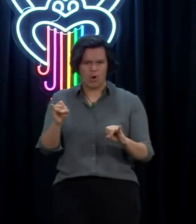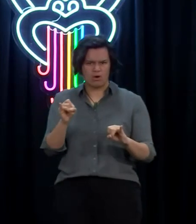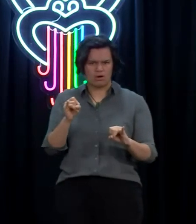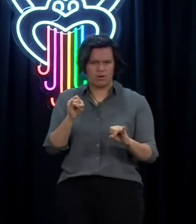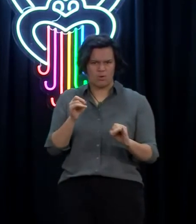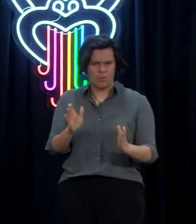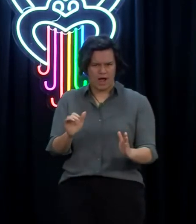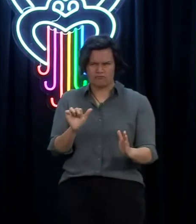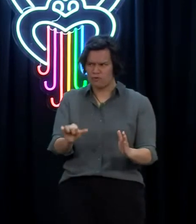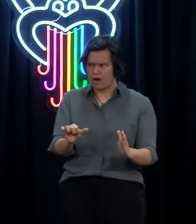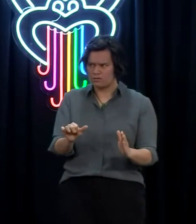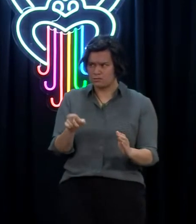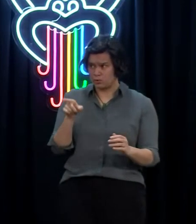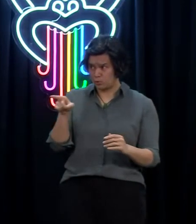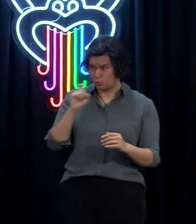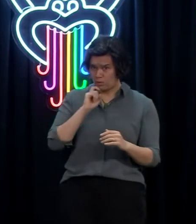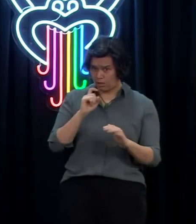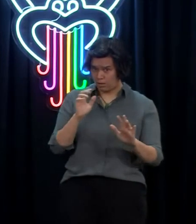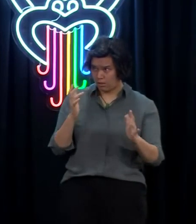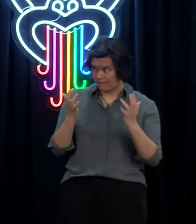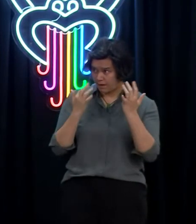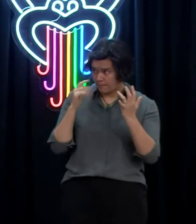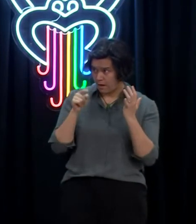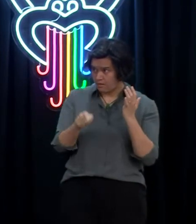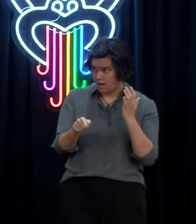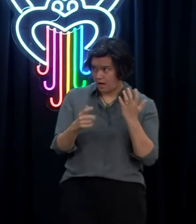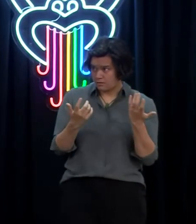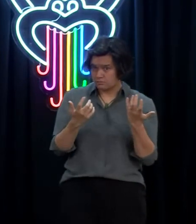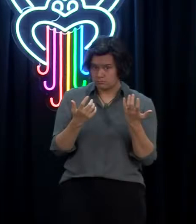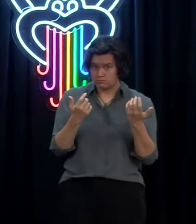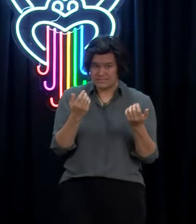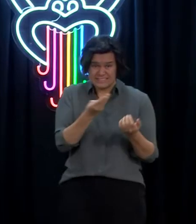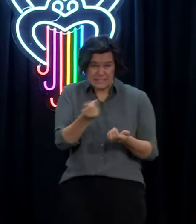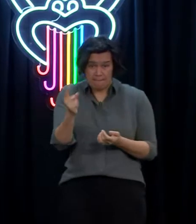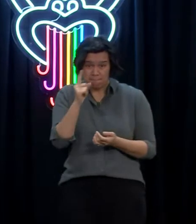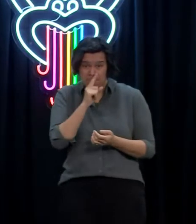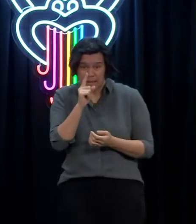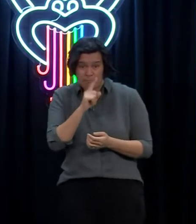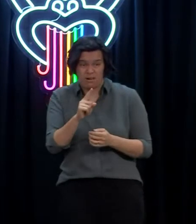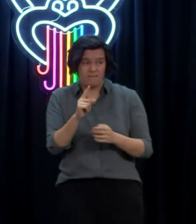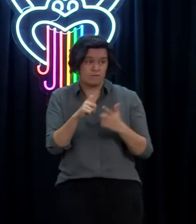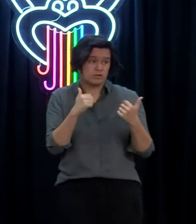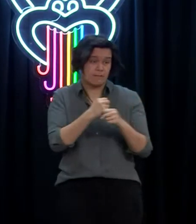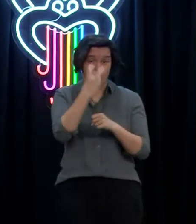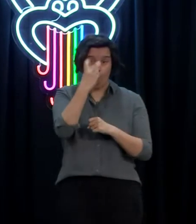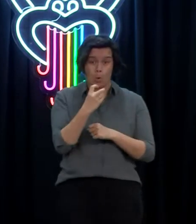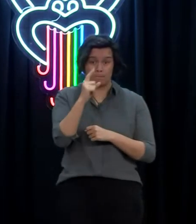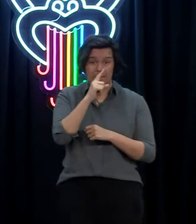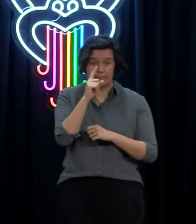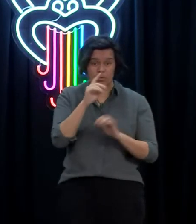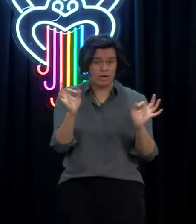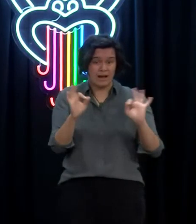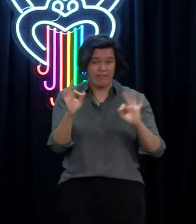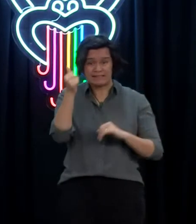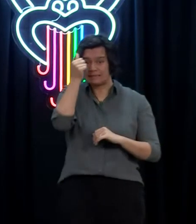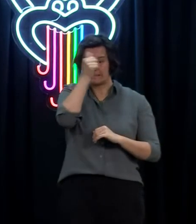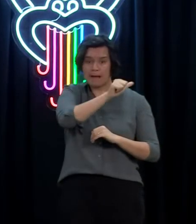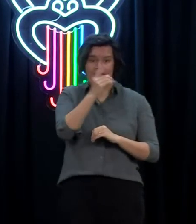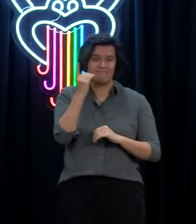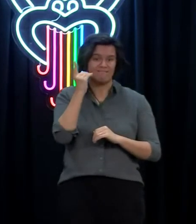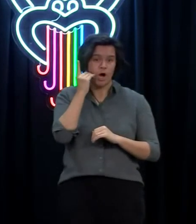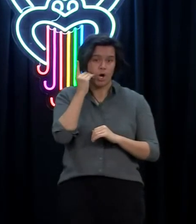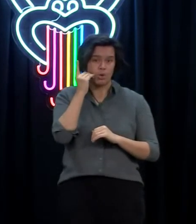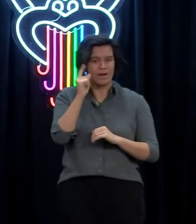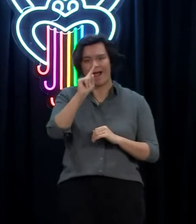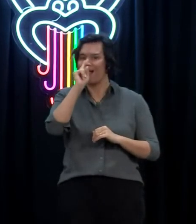especially considering people more likely to use the paper-based systems are people without smartphones, maybe older people who are already quite vulnerable to these sorts of things?